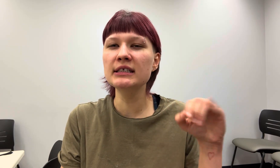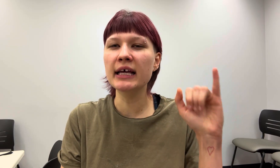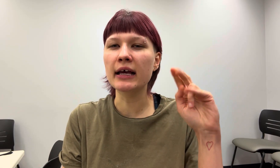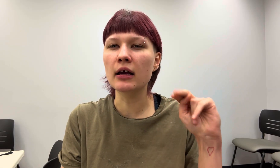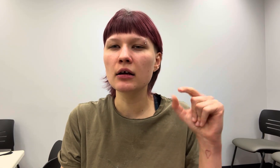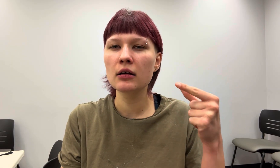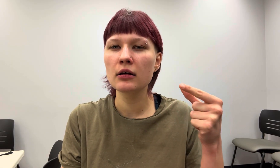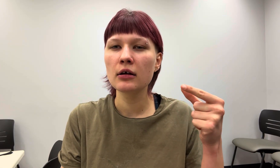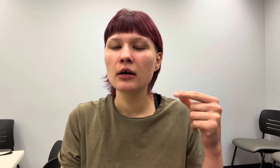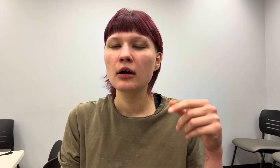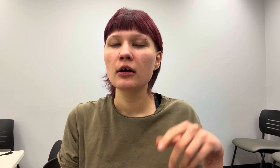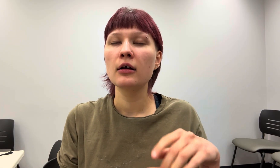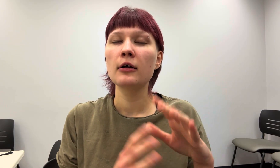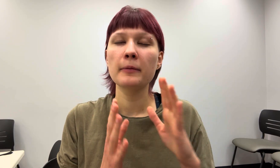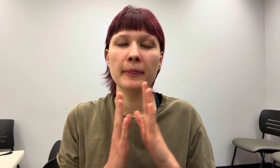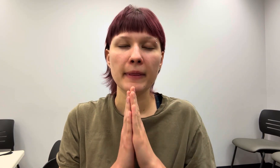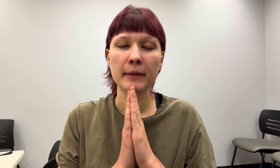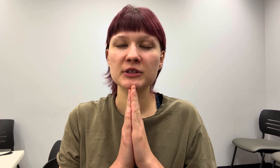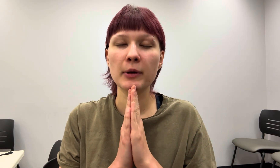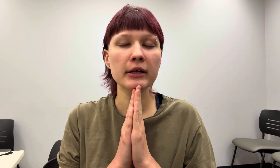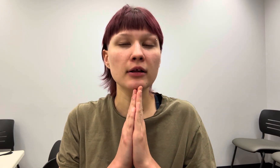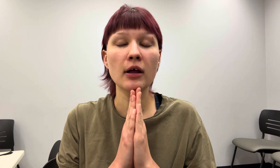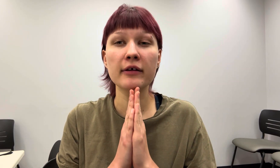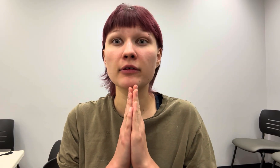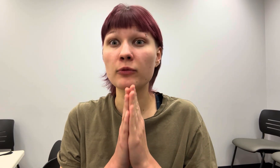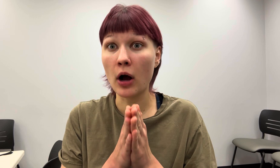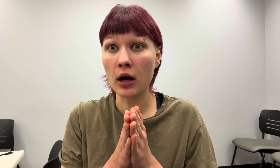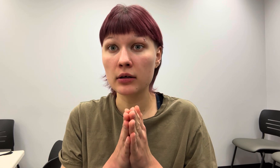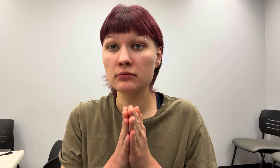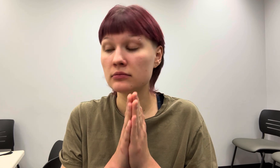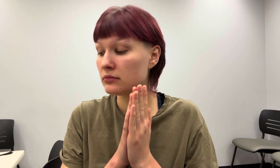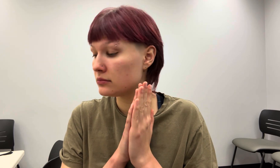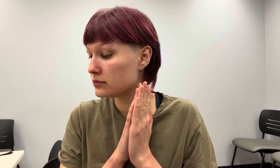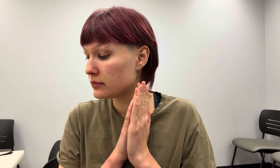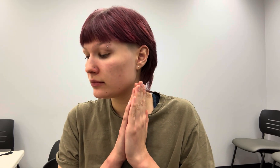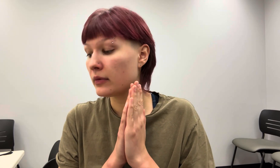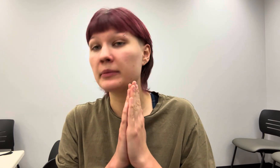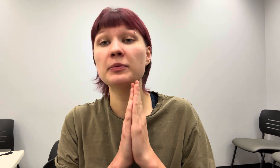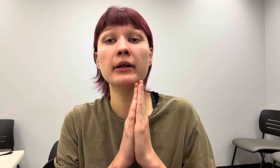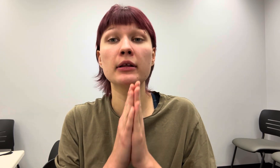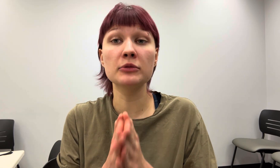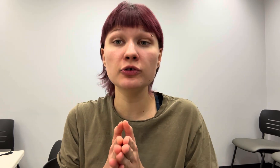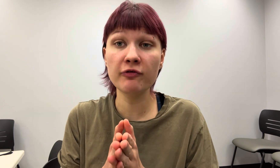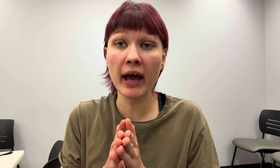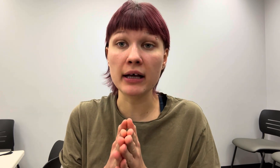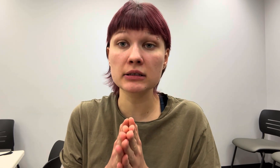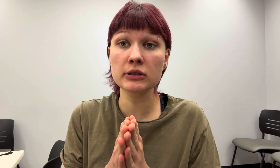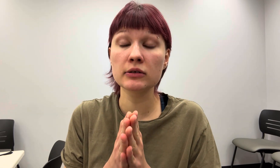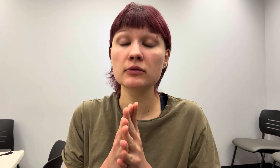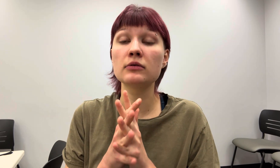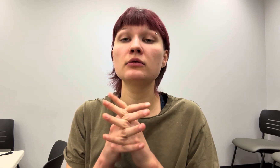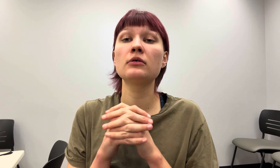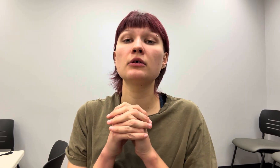oozing. I'm spelling a lot of them wrong. I'm spelling them too fast.